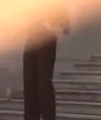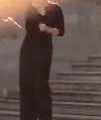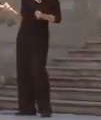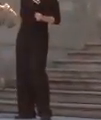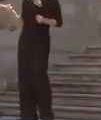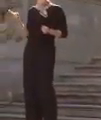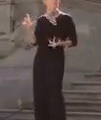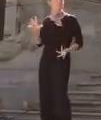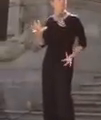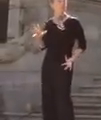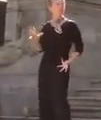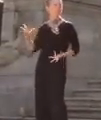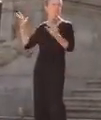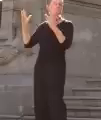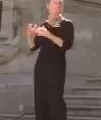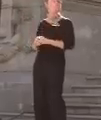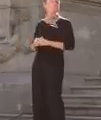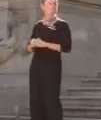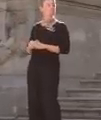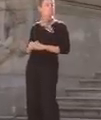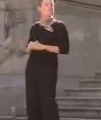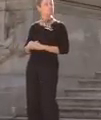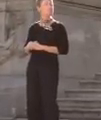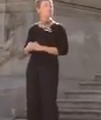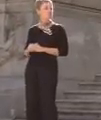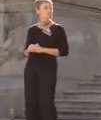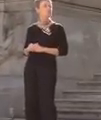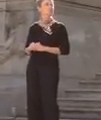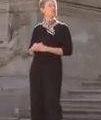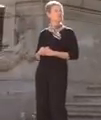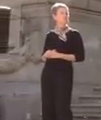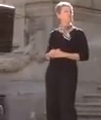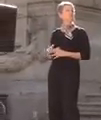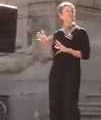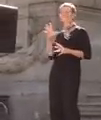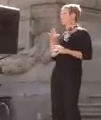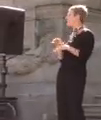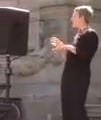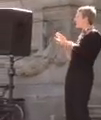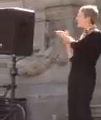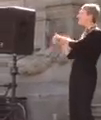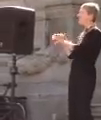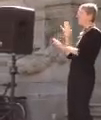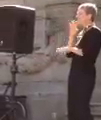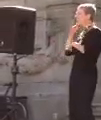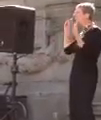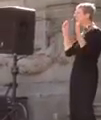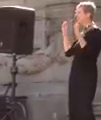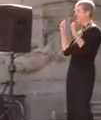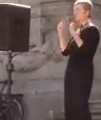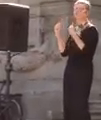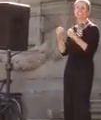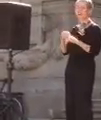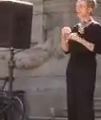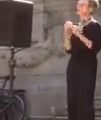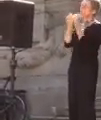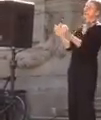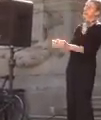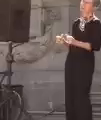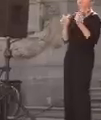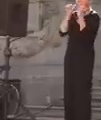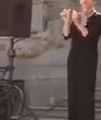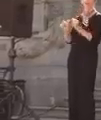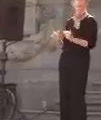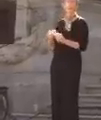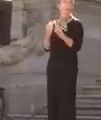was going through. The hard way was my strategy. I suffered tragedy from forcing a smile. I was praying for some guidance, was stuck in denial.